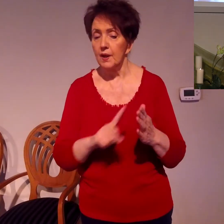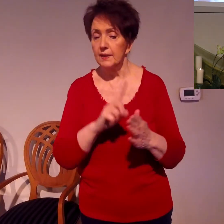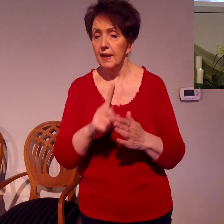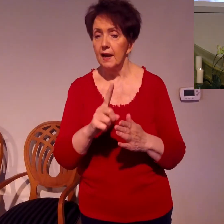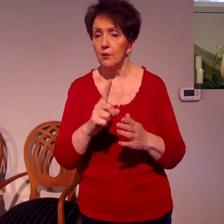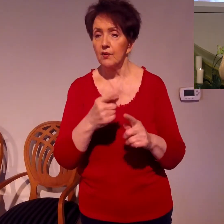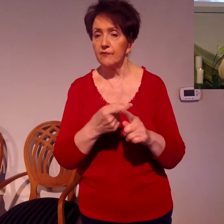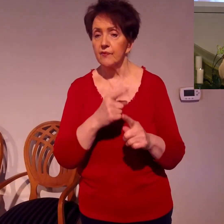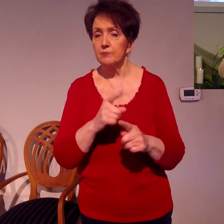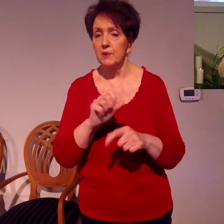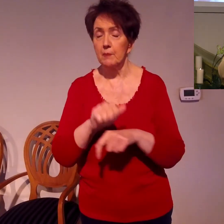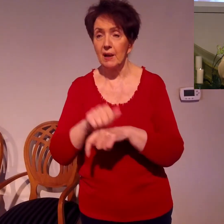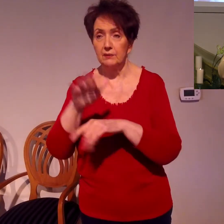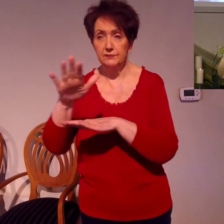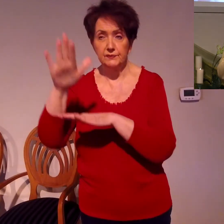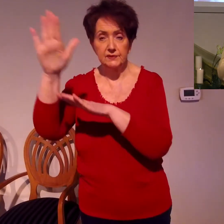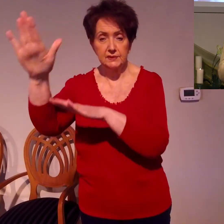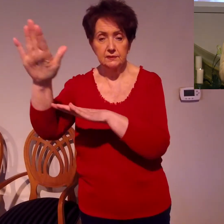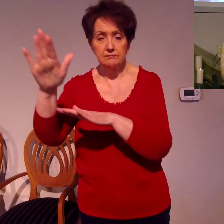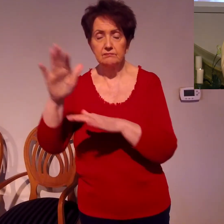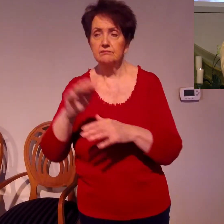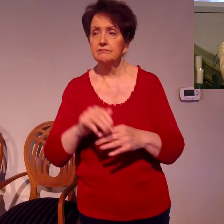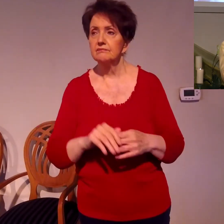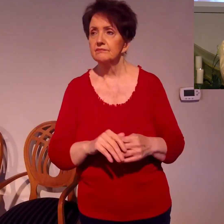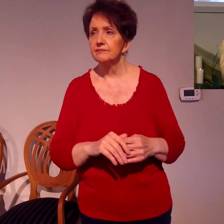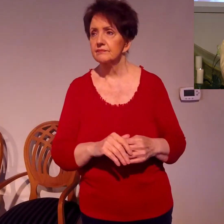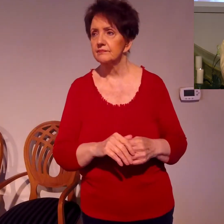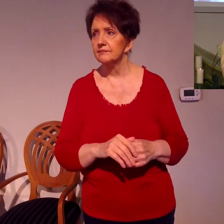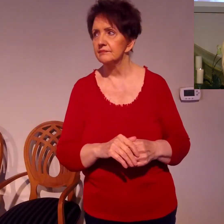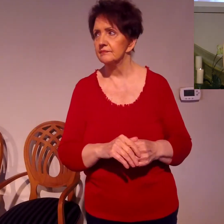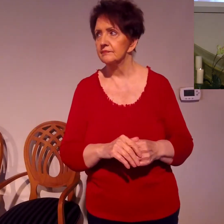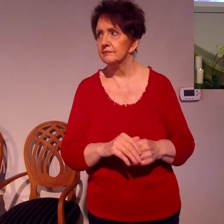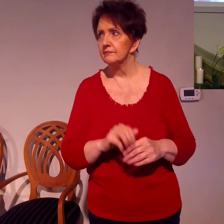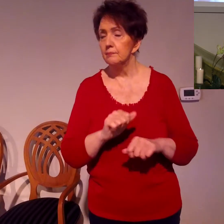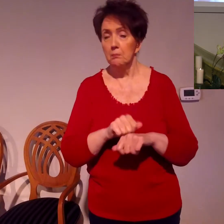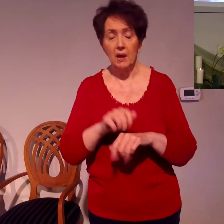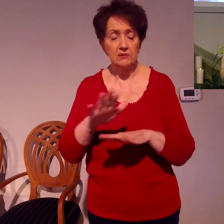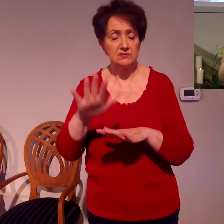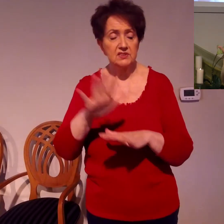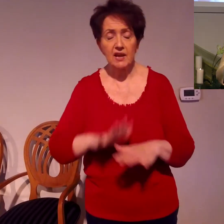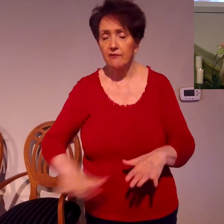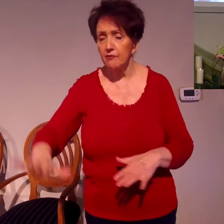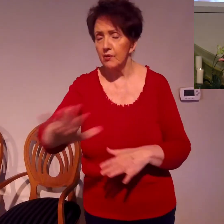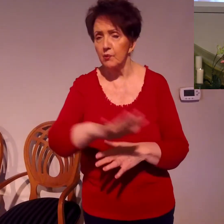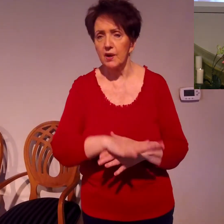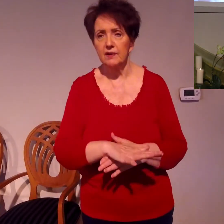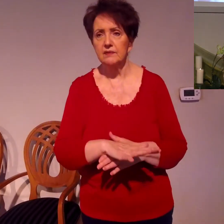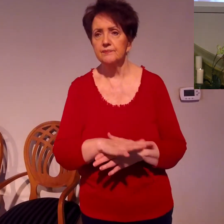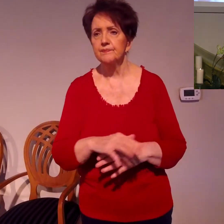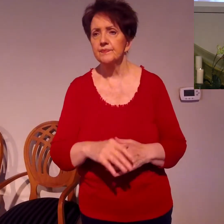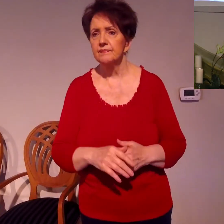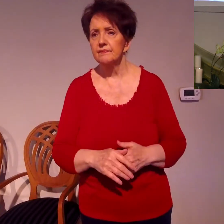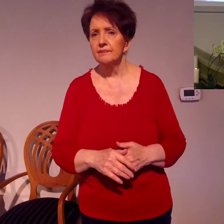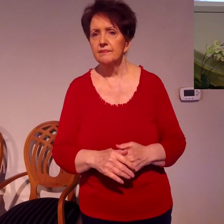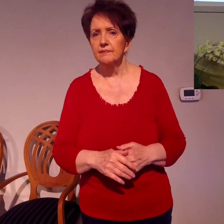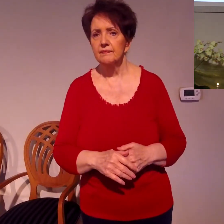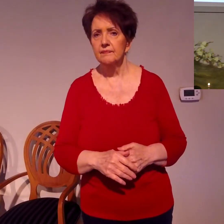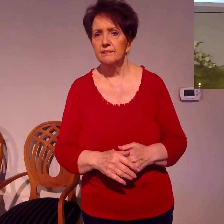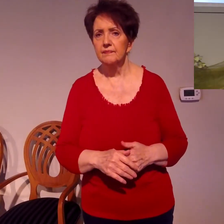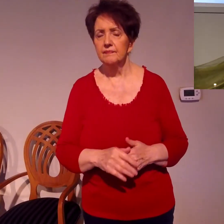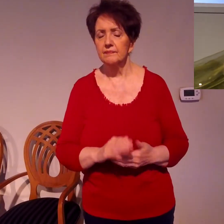Green Mountains, 2 hours of the White Mountains. I mean, mountains everywhere. And the nicest couple met